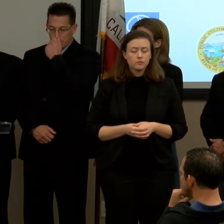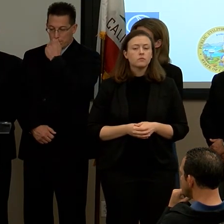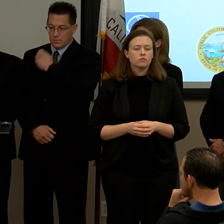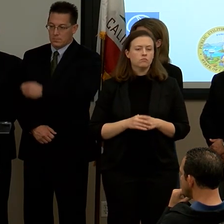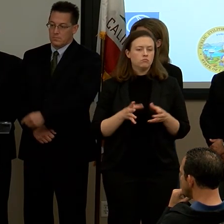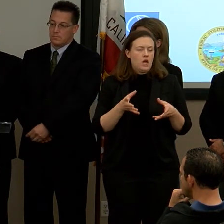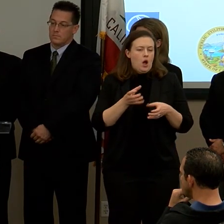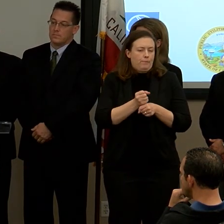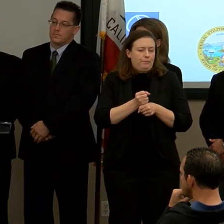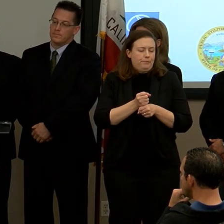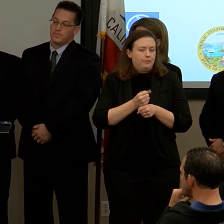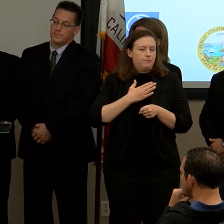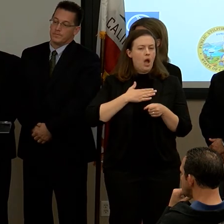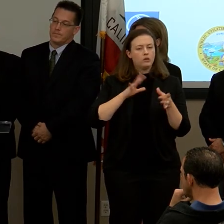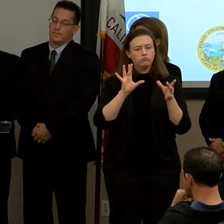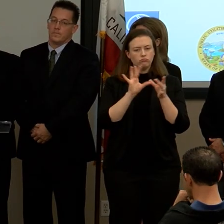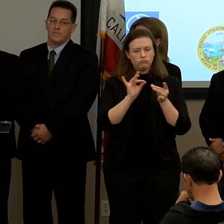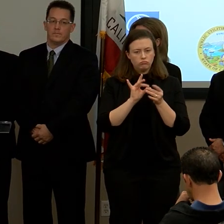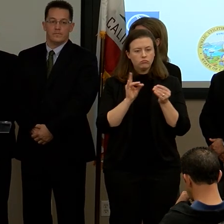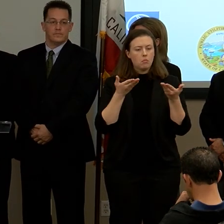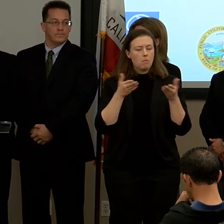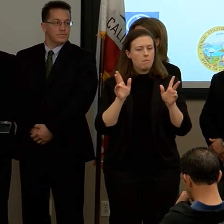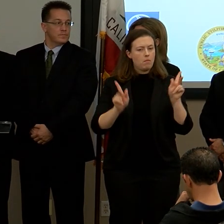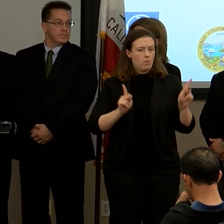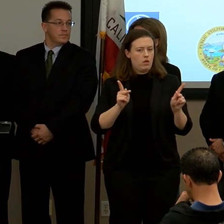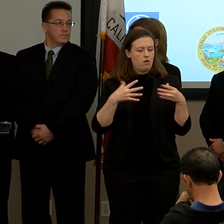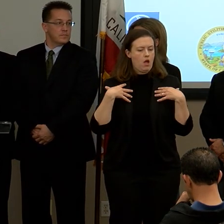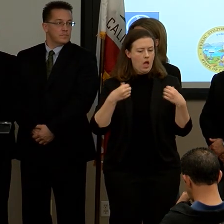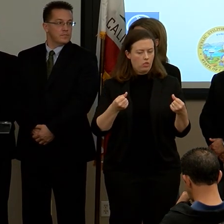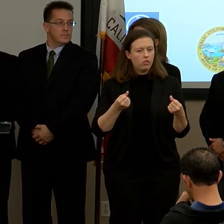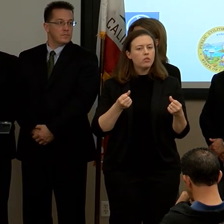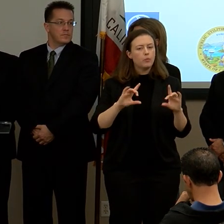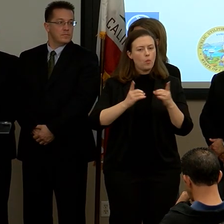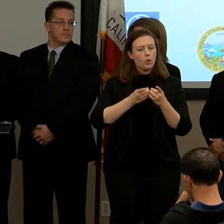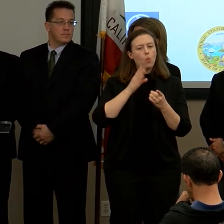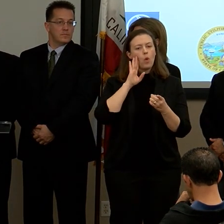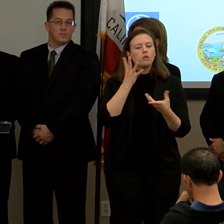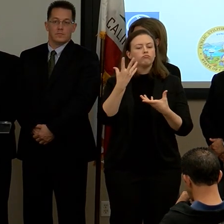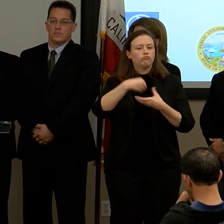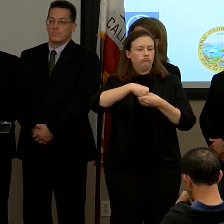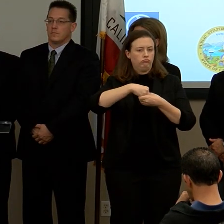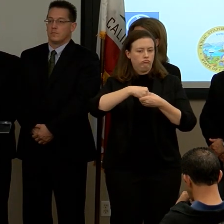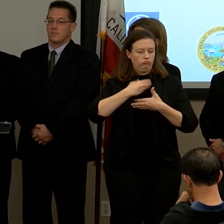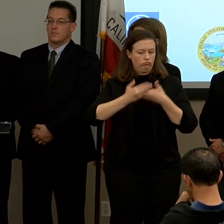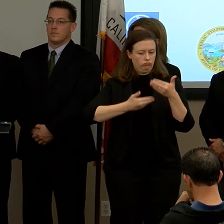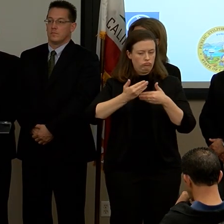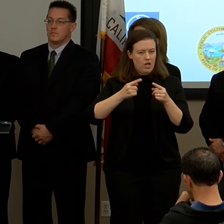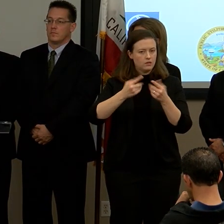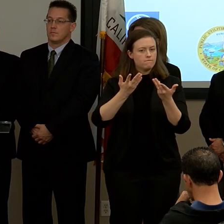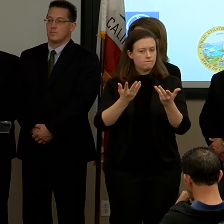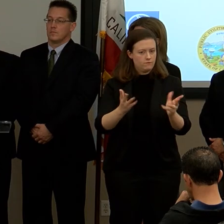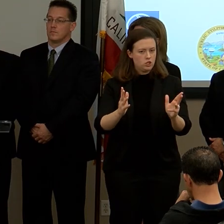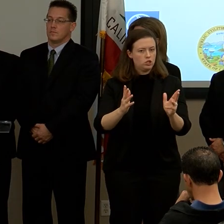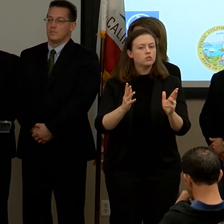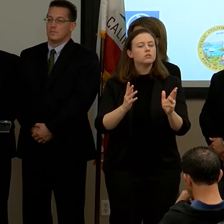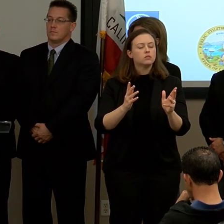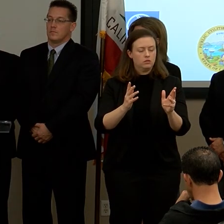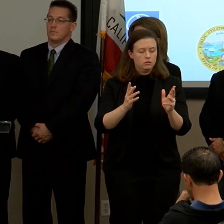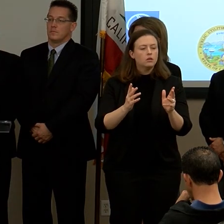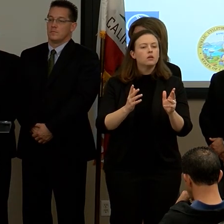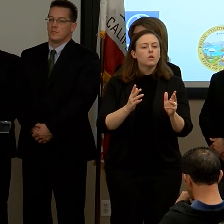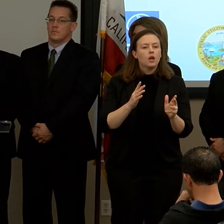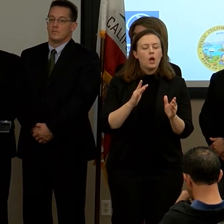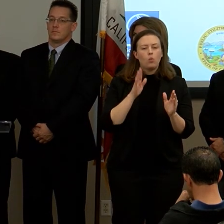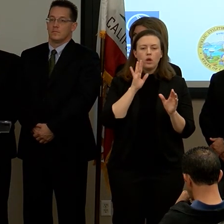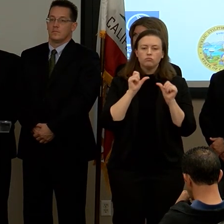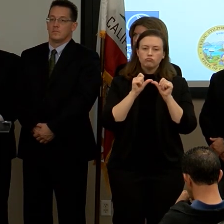I just want to affirm that public health is going to stay actively involved with the incident until its completion, and we'll continue to do all we